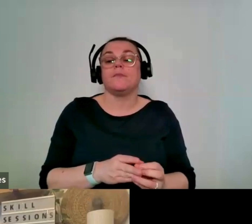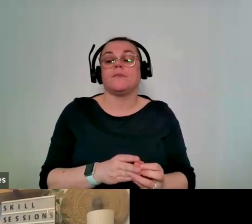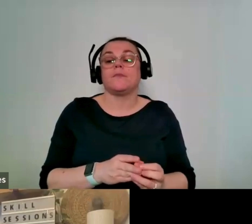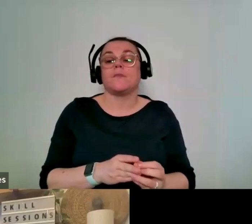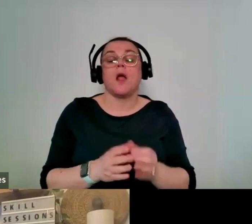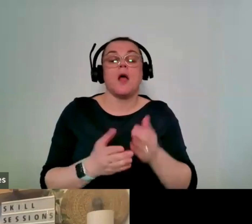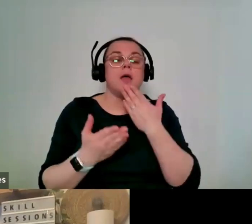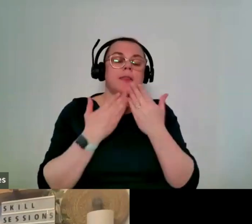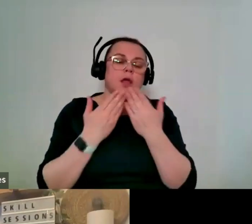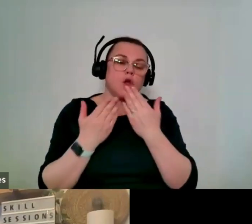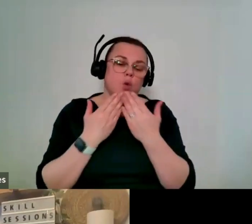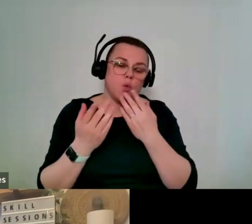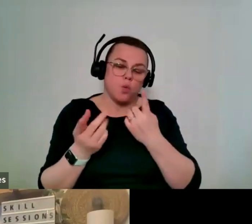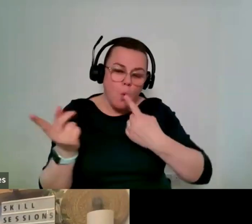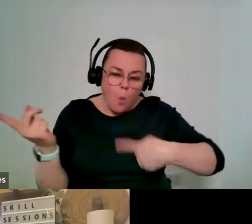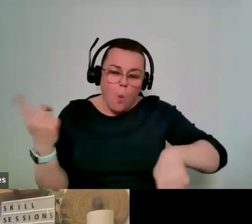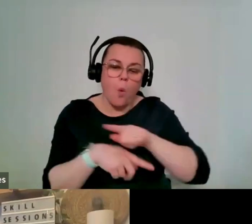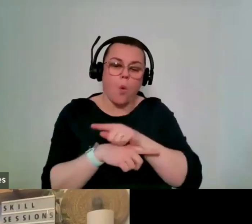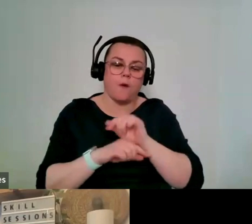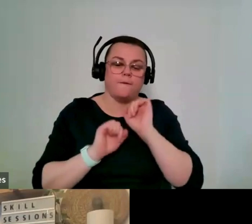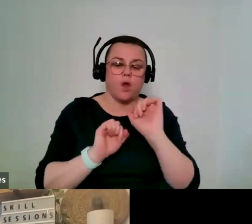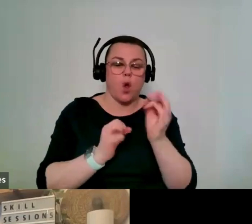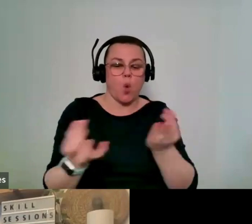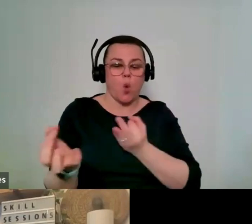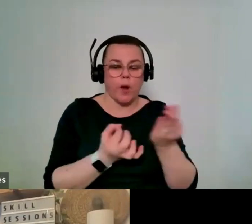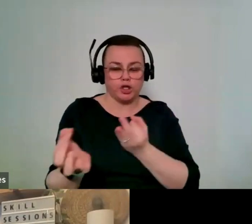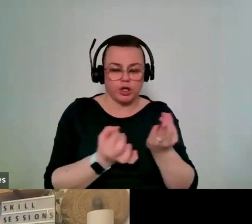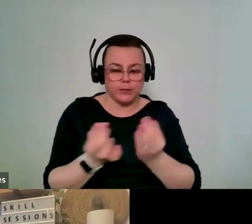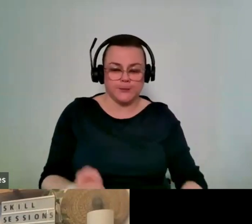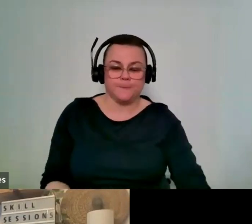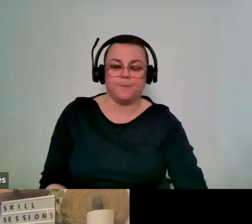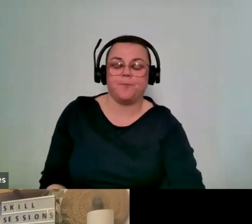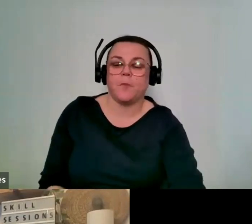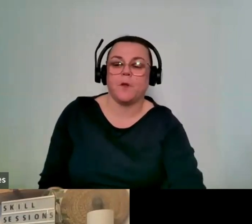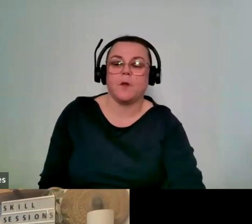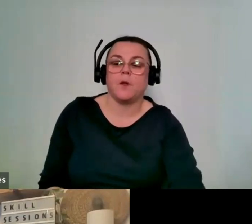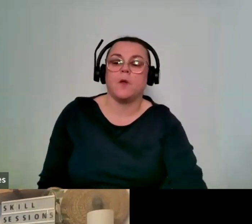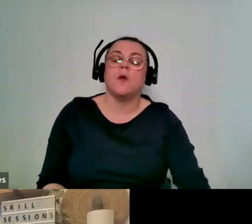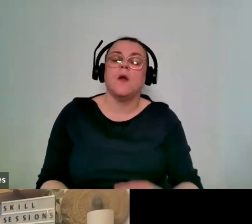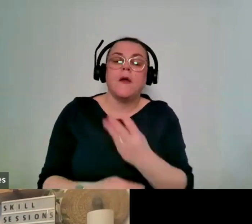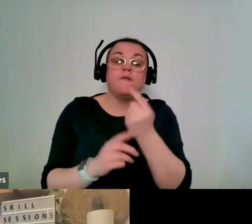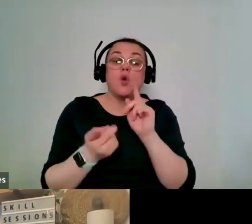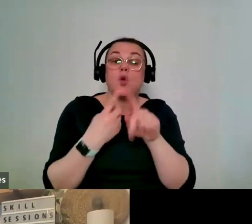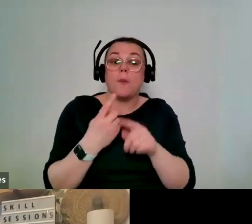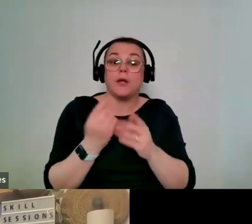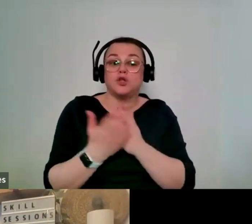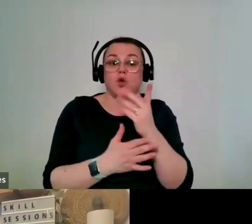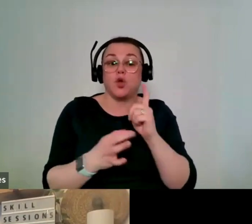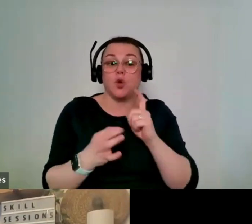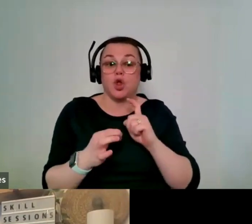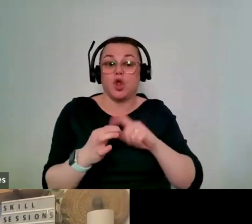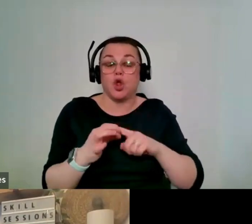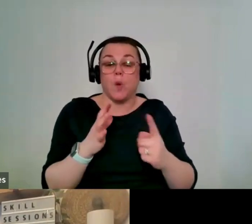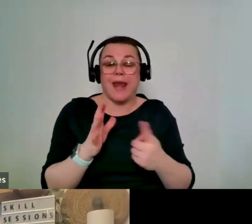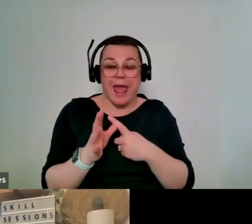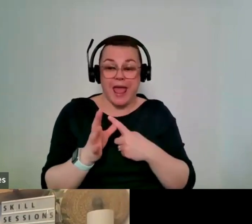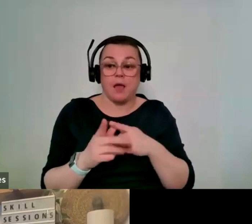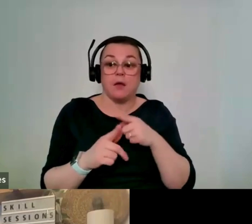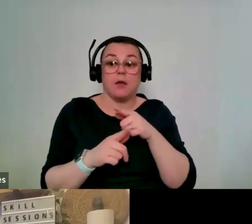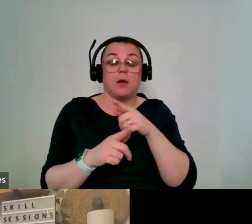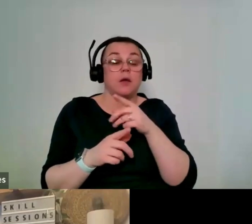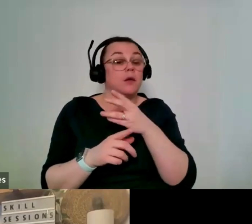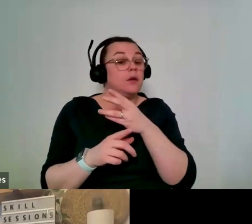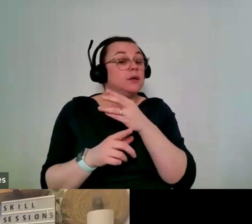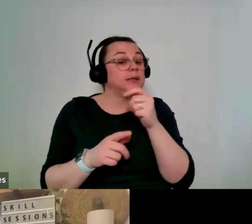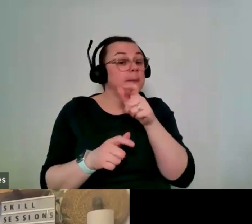thank you everyone firstly for all of your questions. We've had a few comments come in through the Q&A as well, just people pointing out some